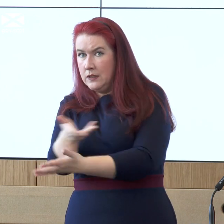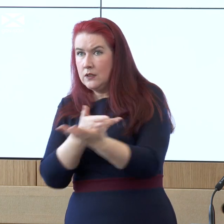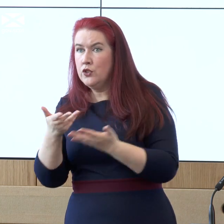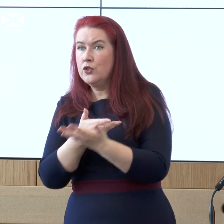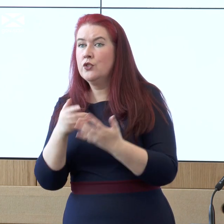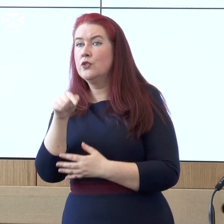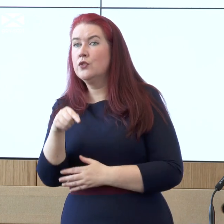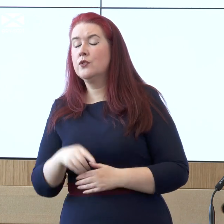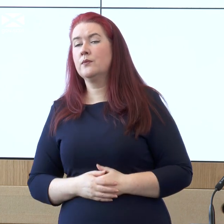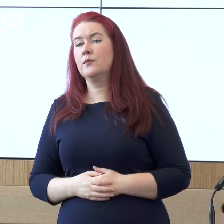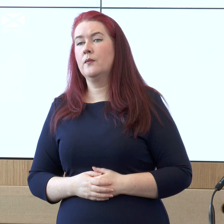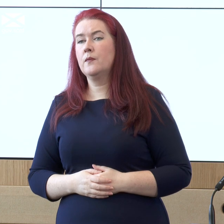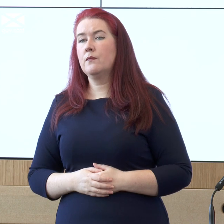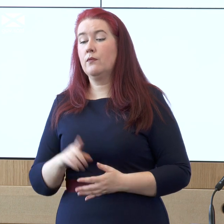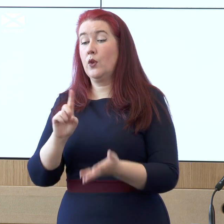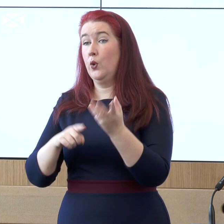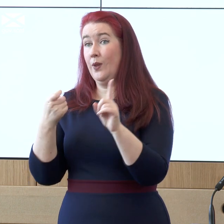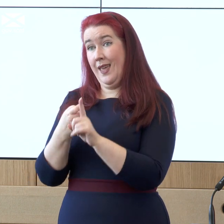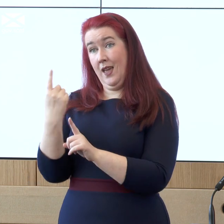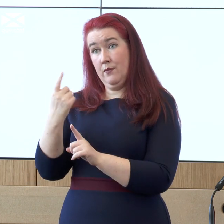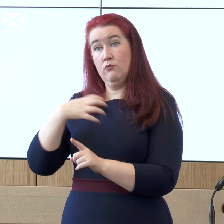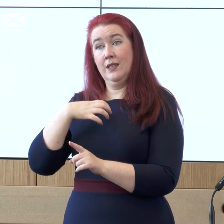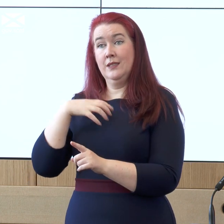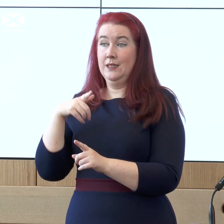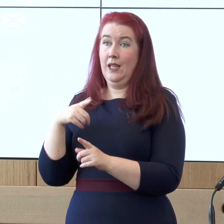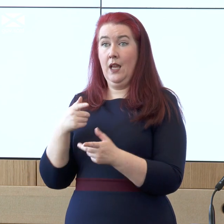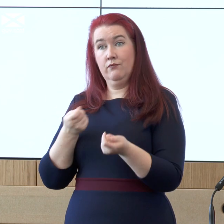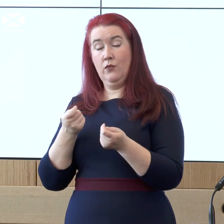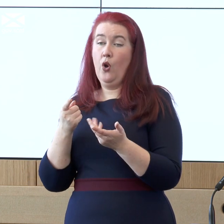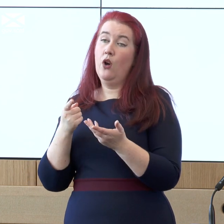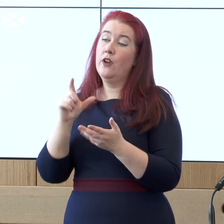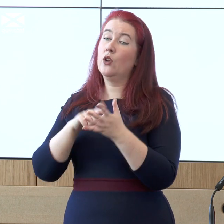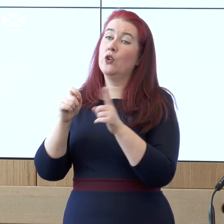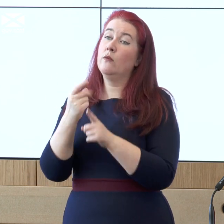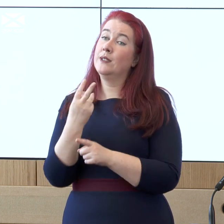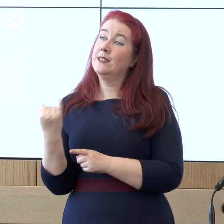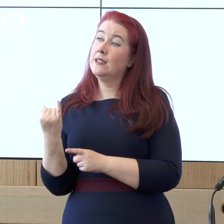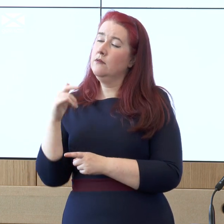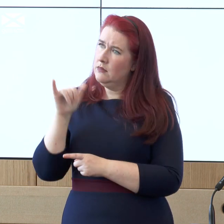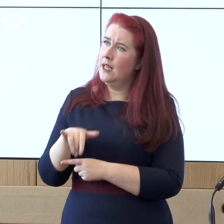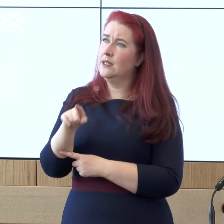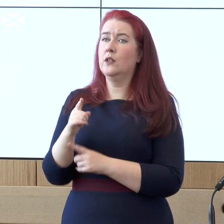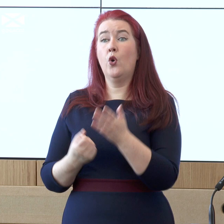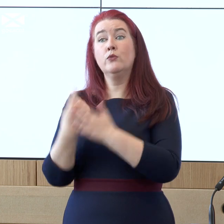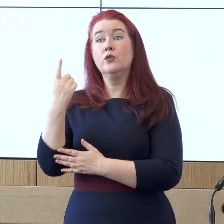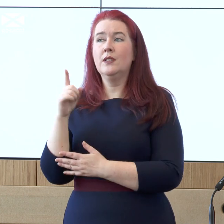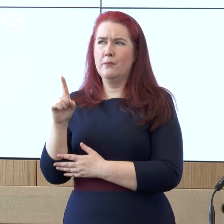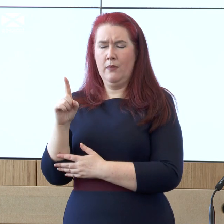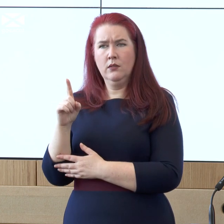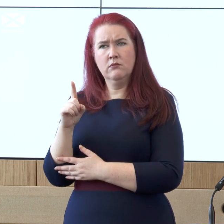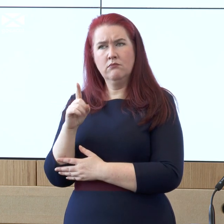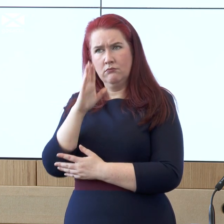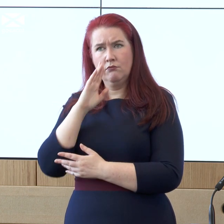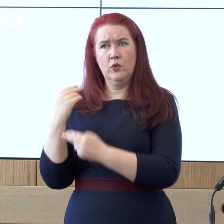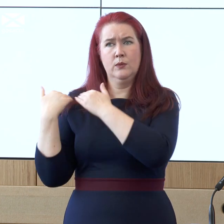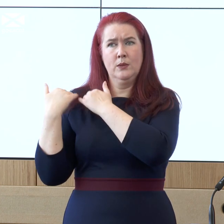The UK's presidency of COP26 is a massive opportunity, but also a serious responsibility. I know that the